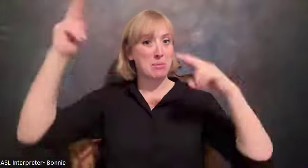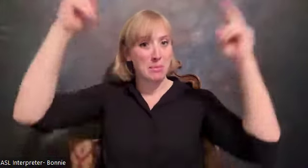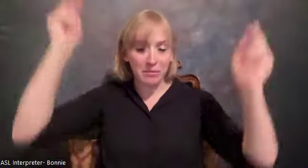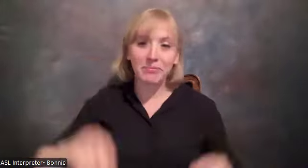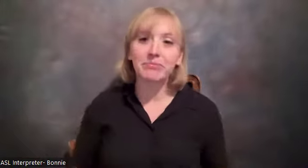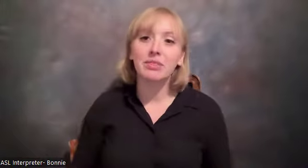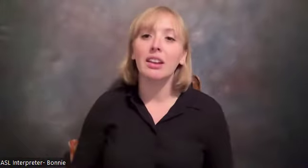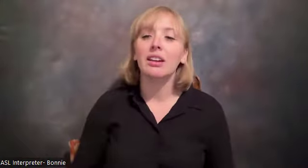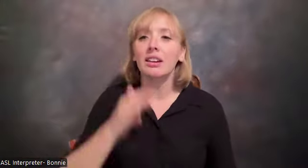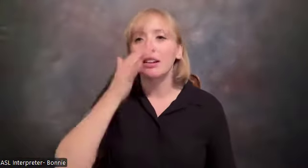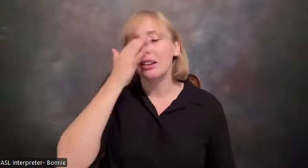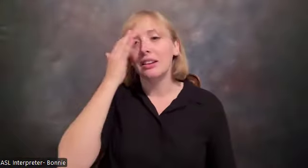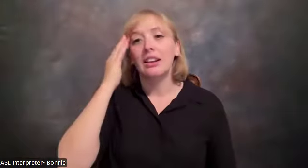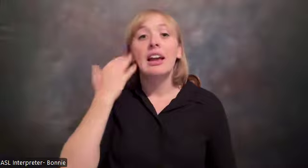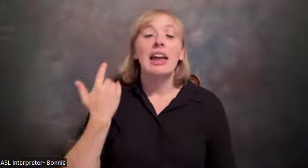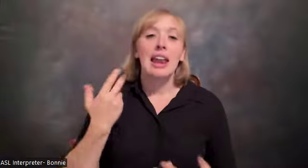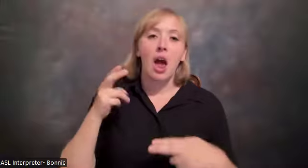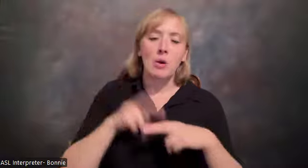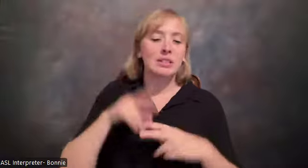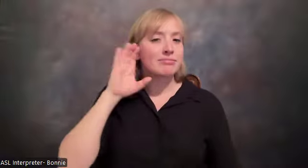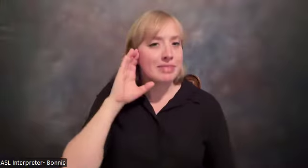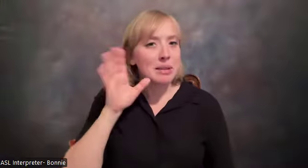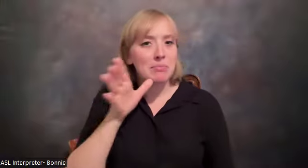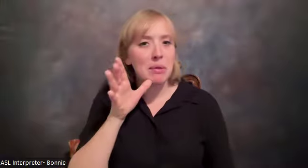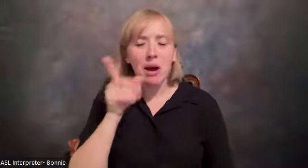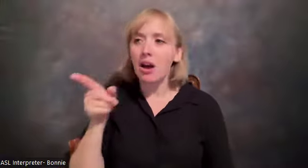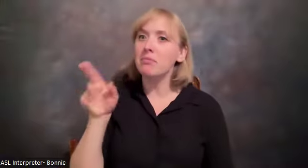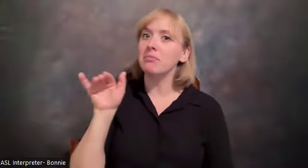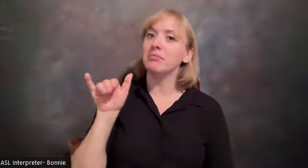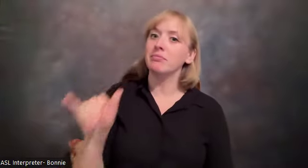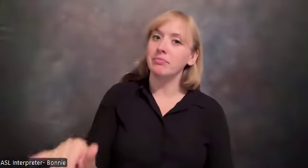And when I realized that sitting there that day, I went, oh my,